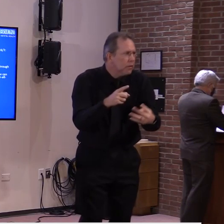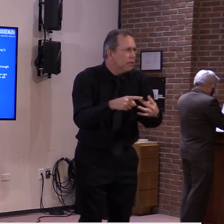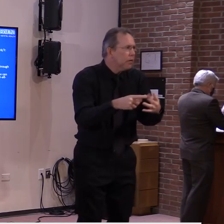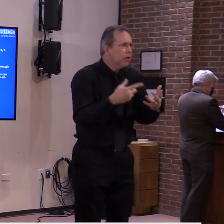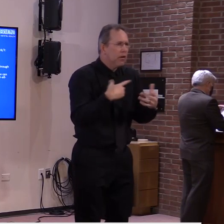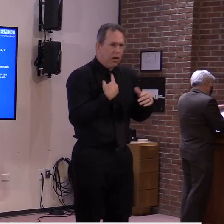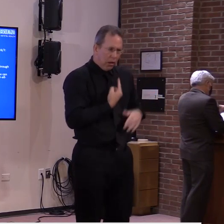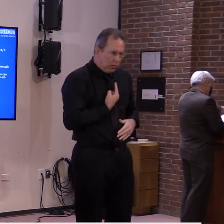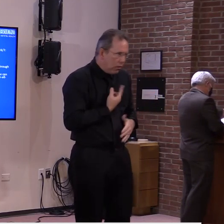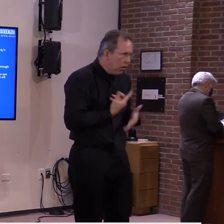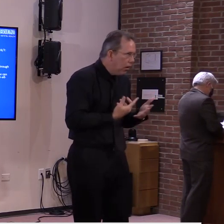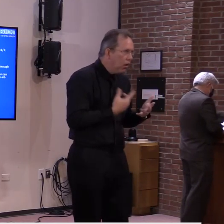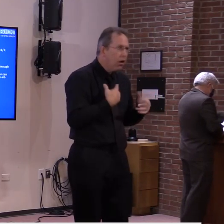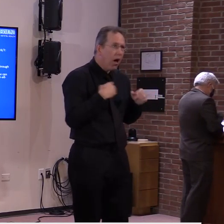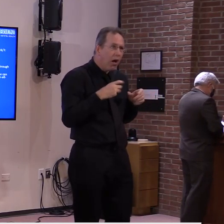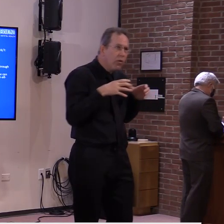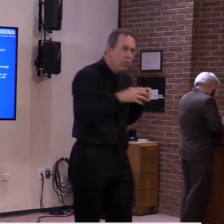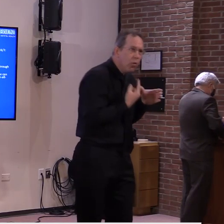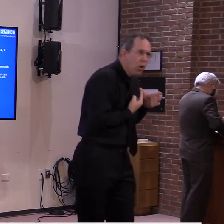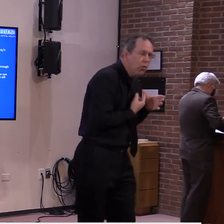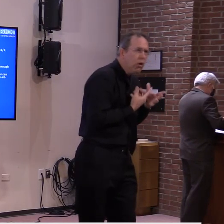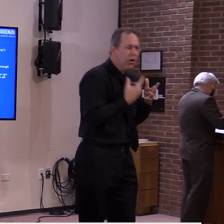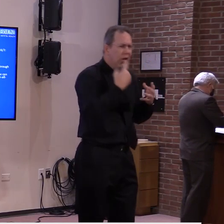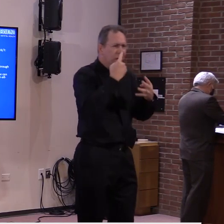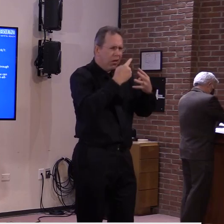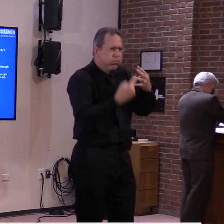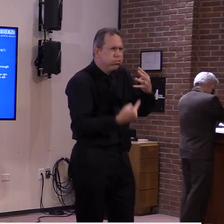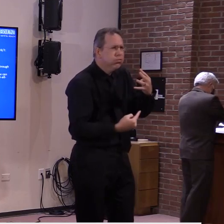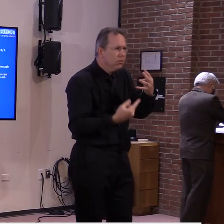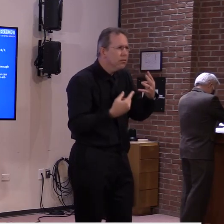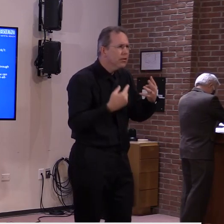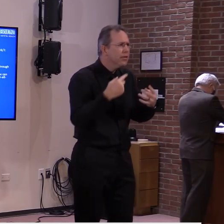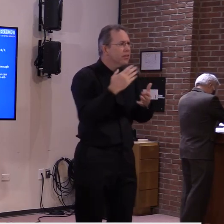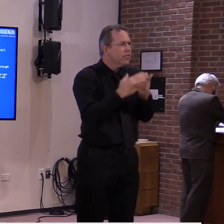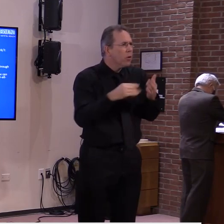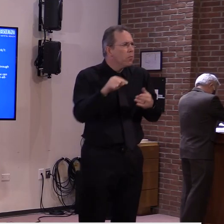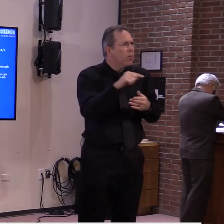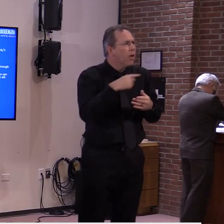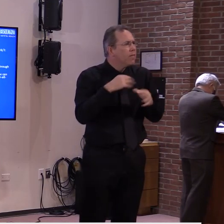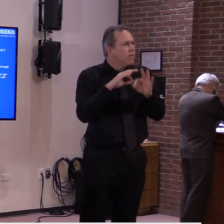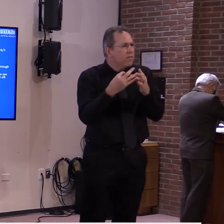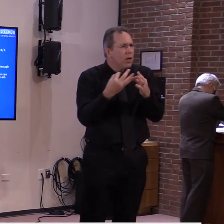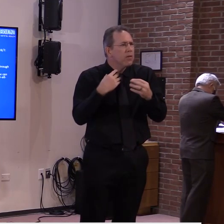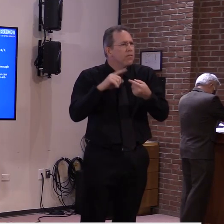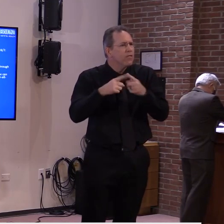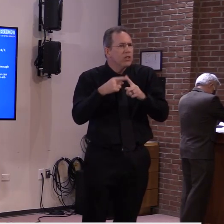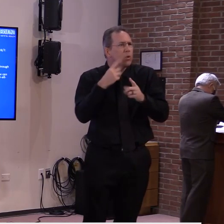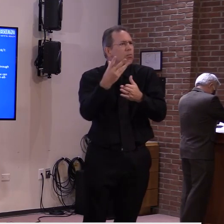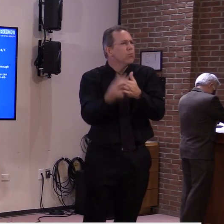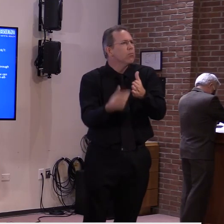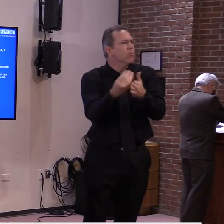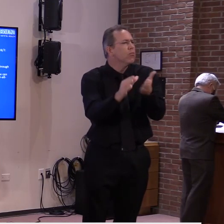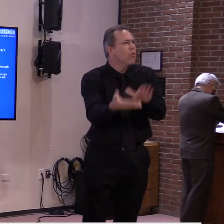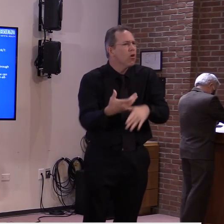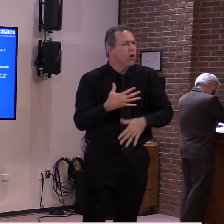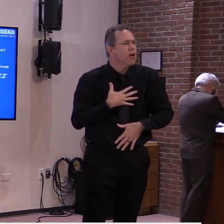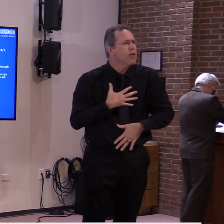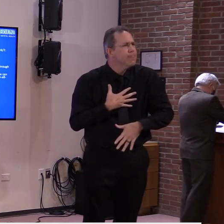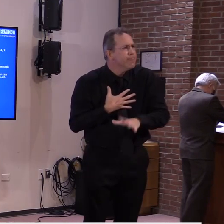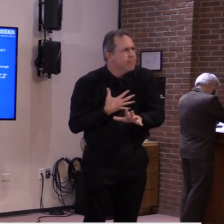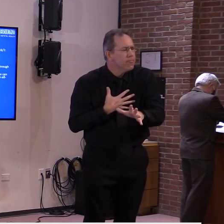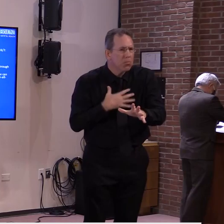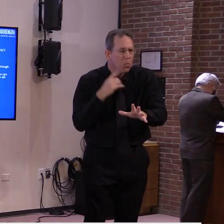about the future. And some of us have lost loved ones. We're all working hard and doing our best to continue to rise to